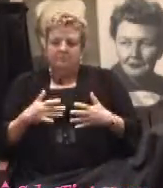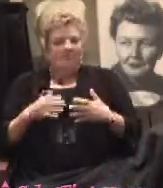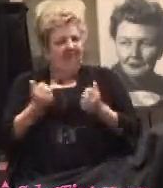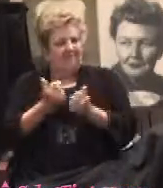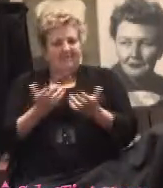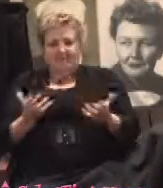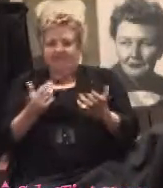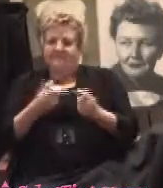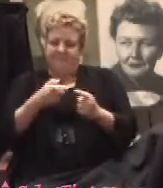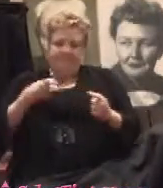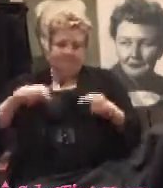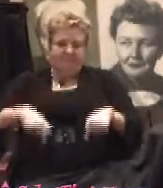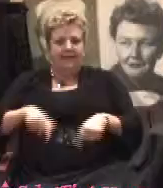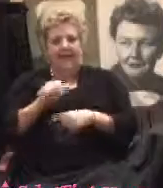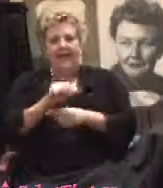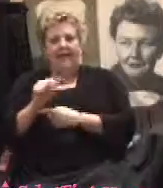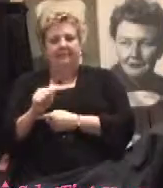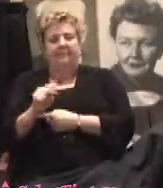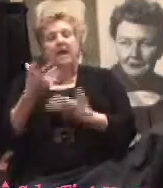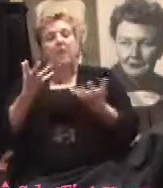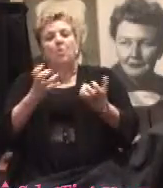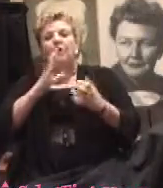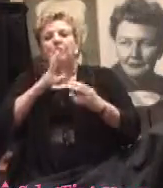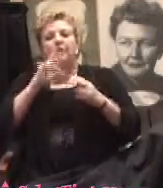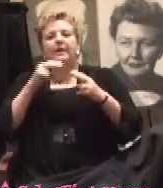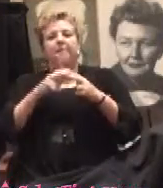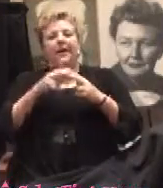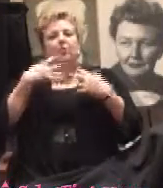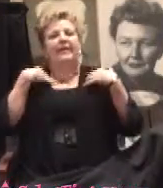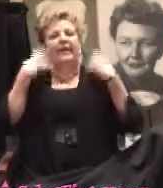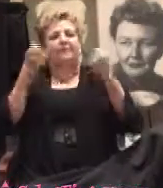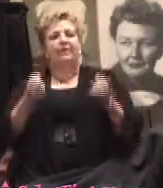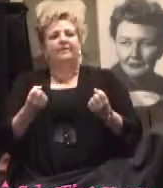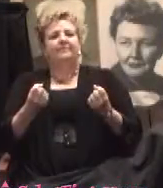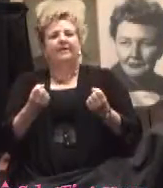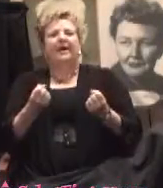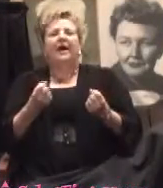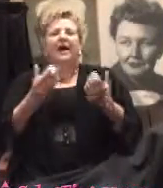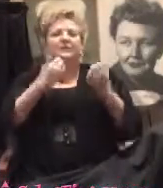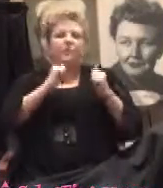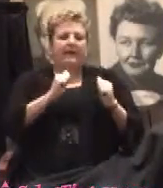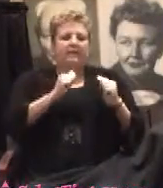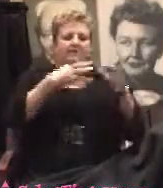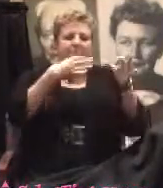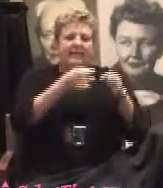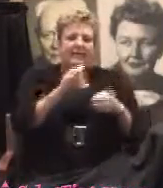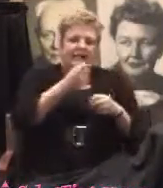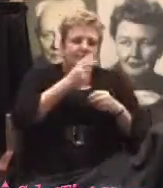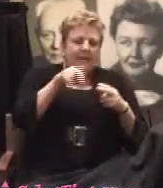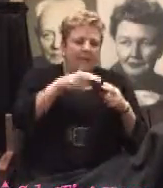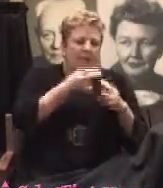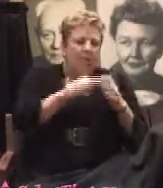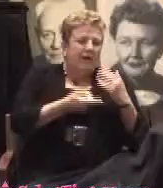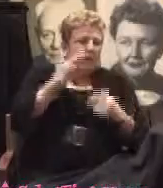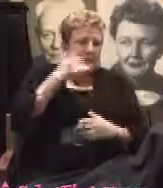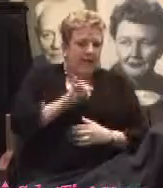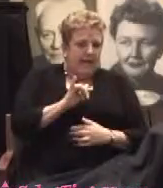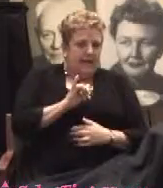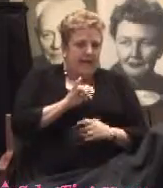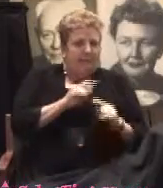talk about recovery. So I really always attempt to just tell you a little bit about what it was like, so I can tell you a whole bunch about what happened and what it's